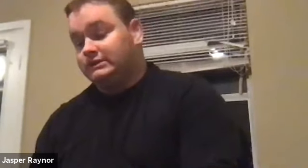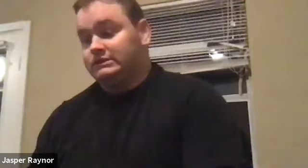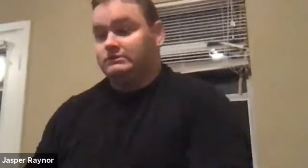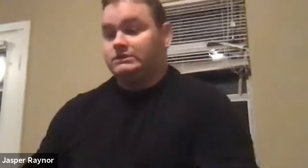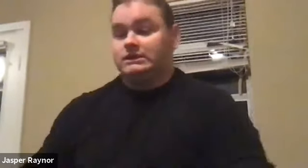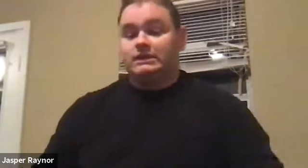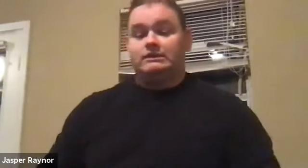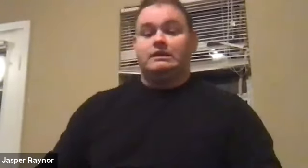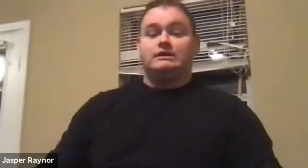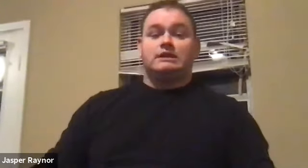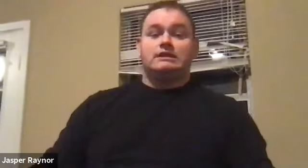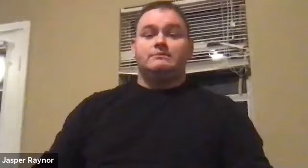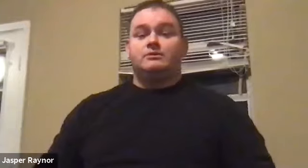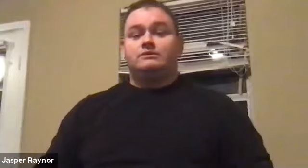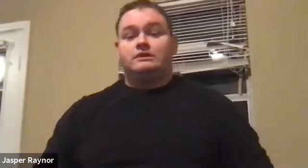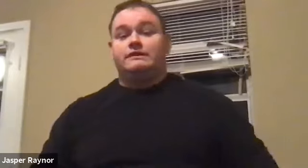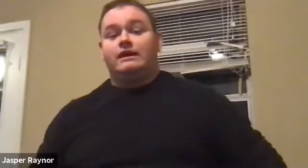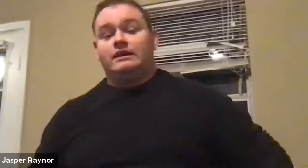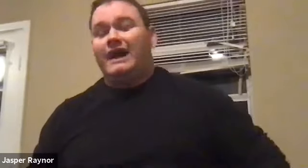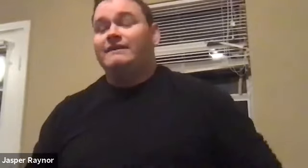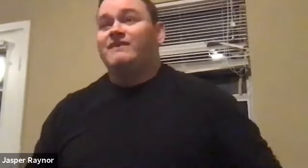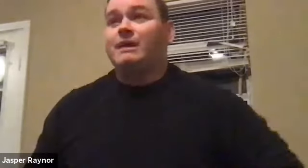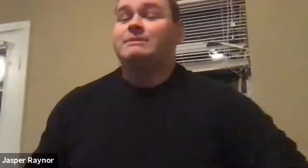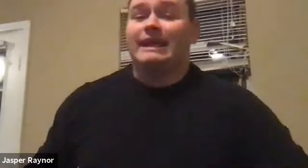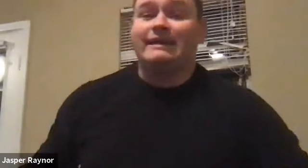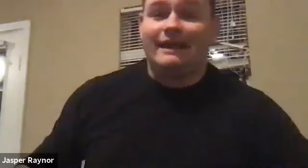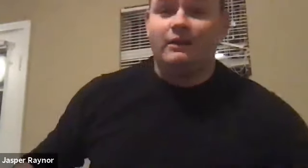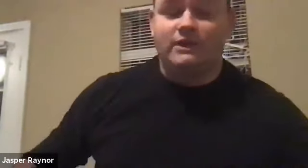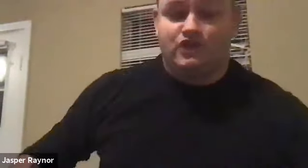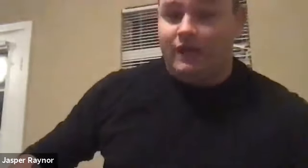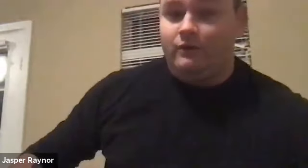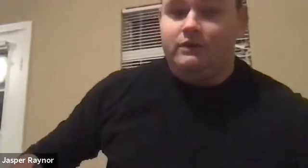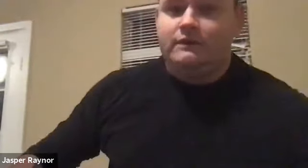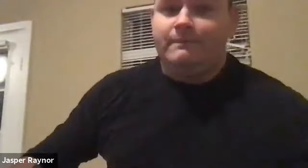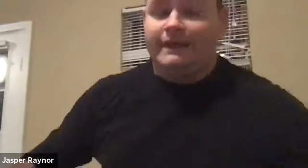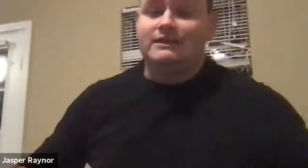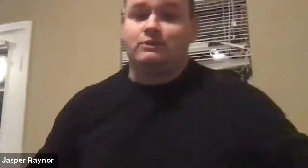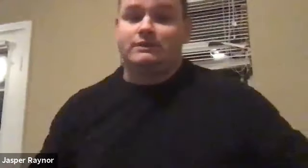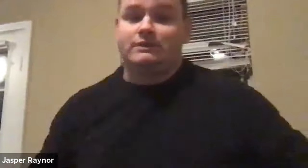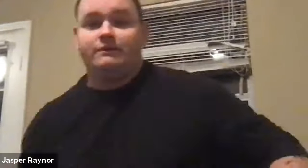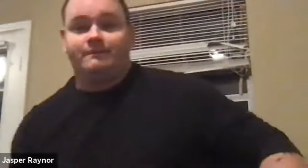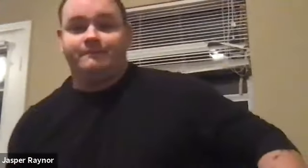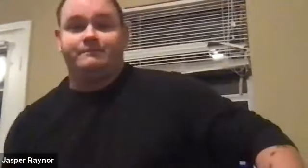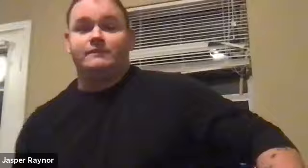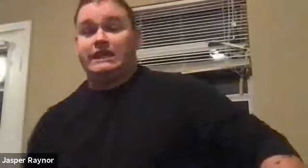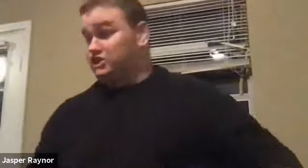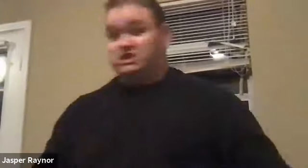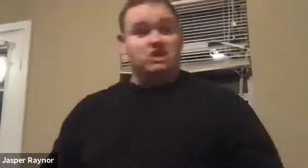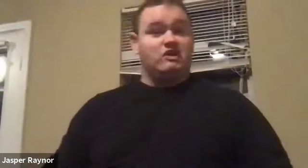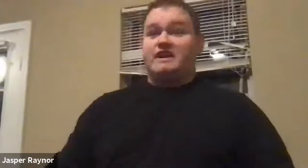and you just sitting there thinking it's not that important. If I'm not mistaken, that lady went to jail. I think she went to jail. And she deserved every